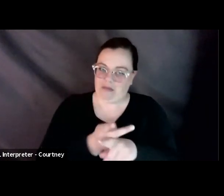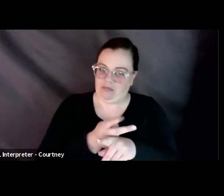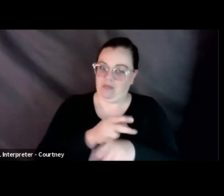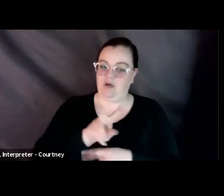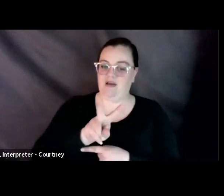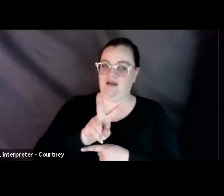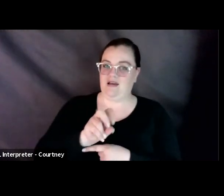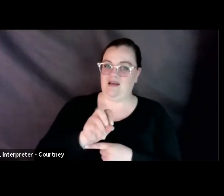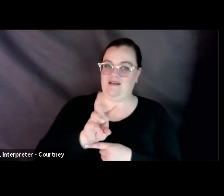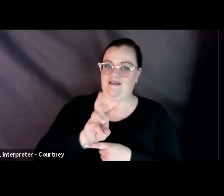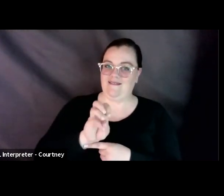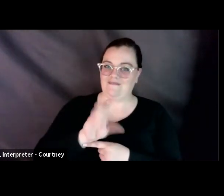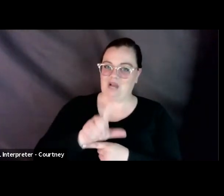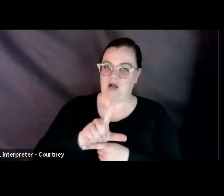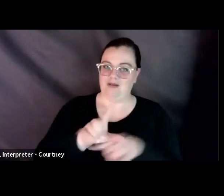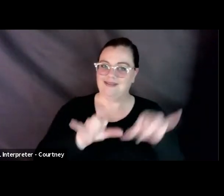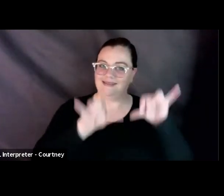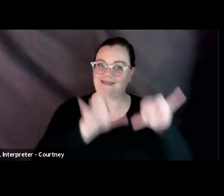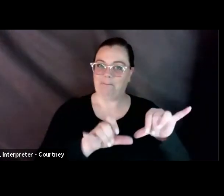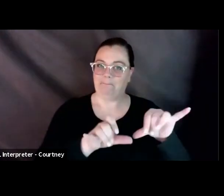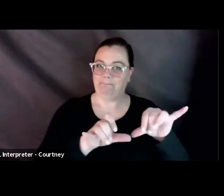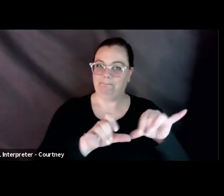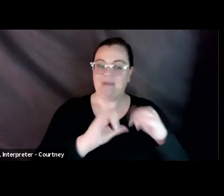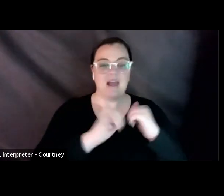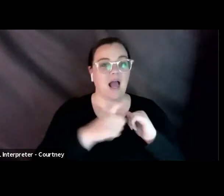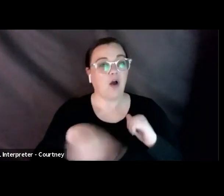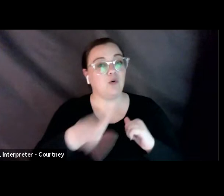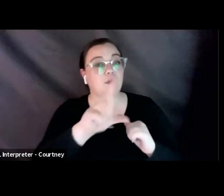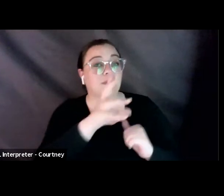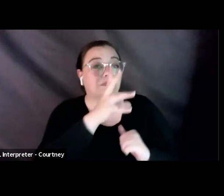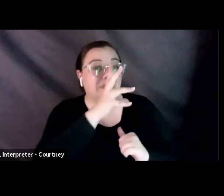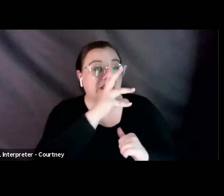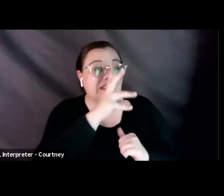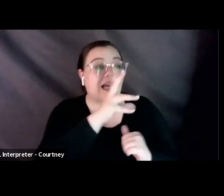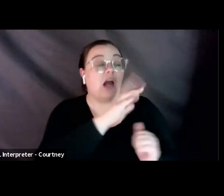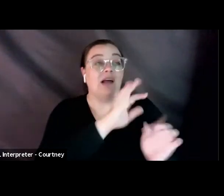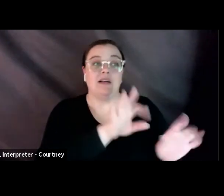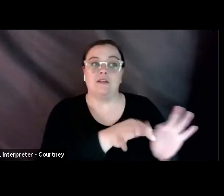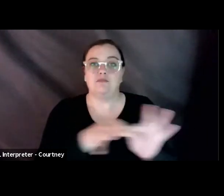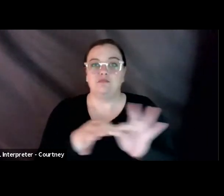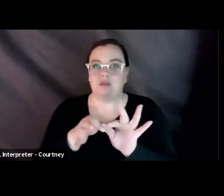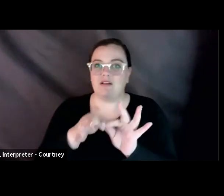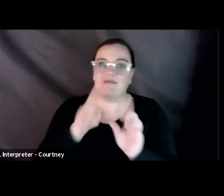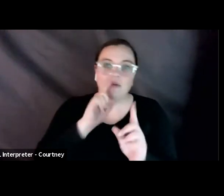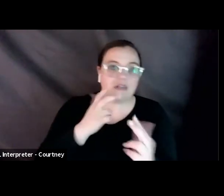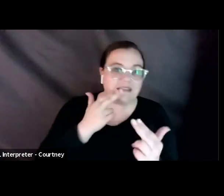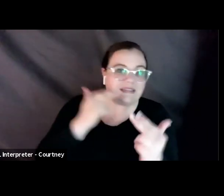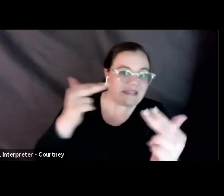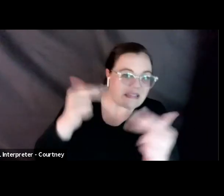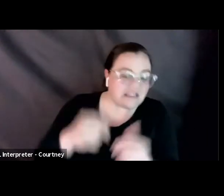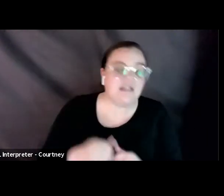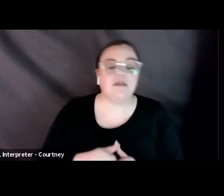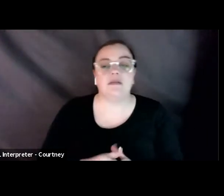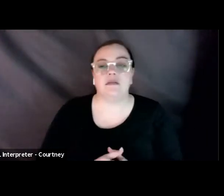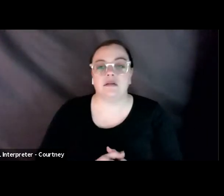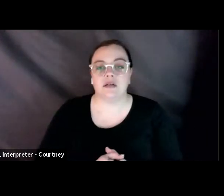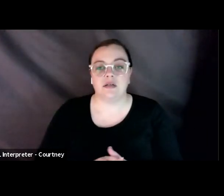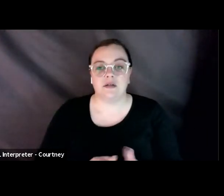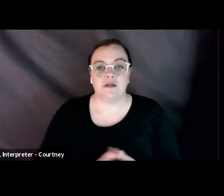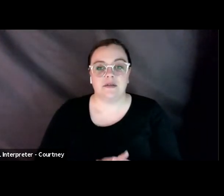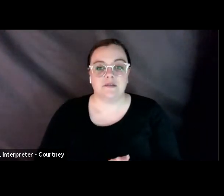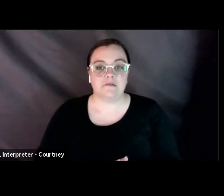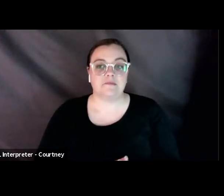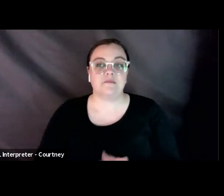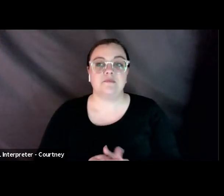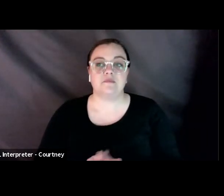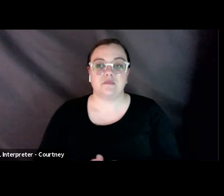shape as how you normally speak it. This is for singing or speaking, right? And what we're gonna do is we're gonna